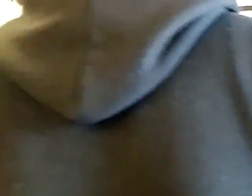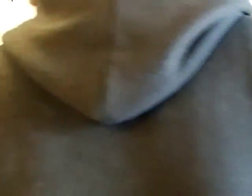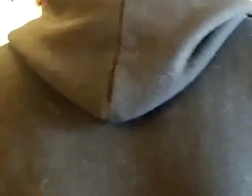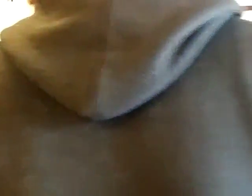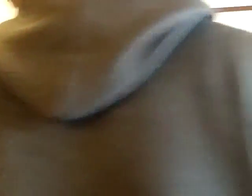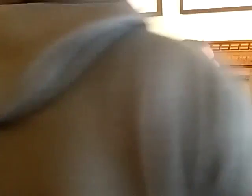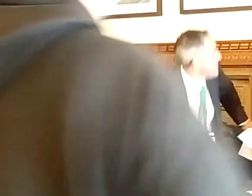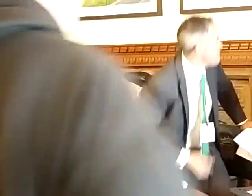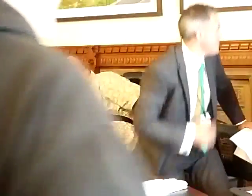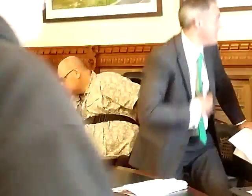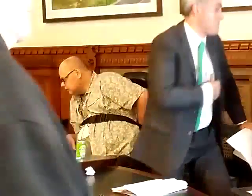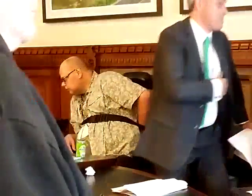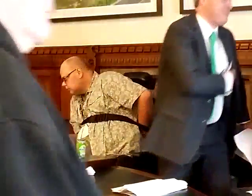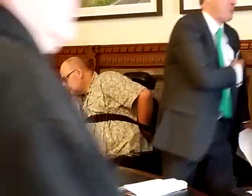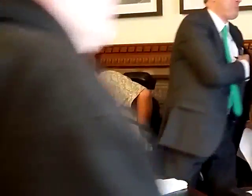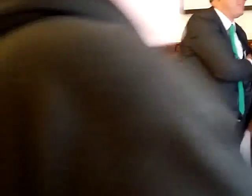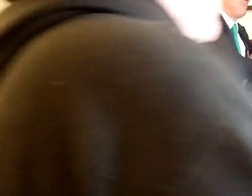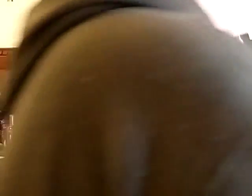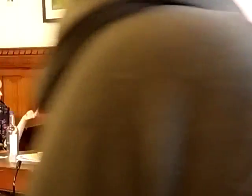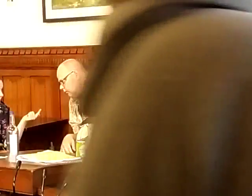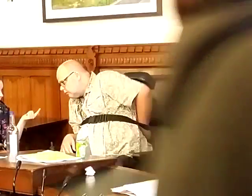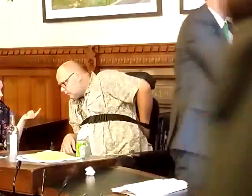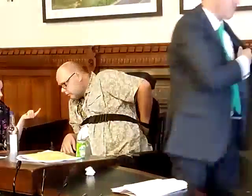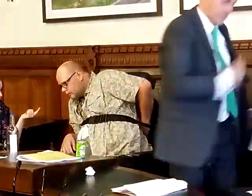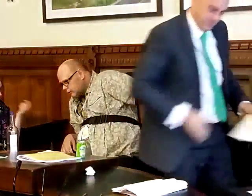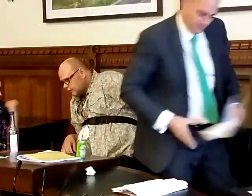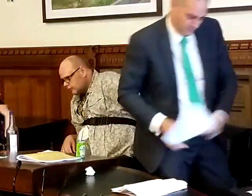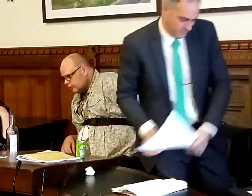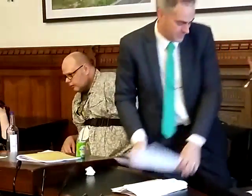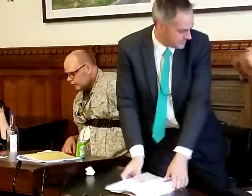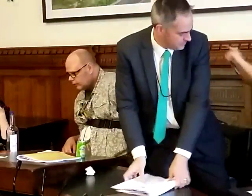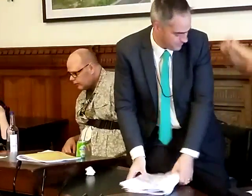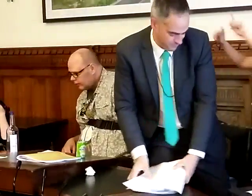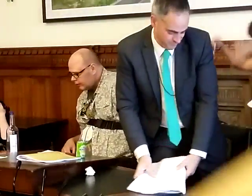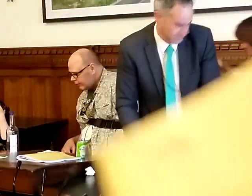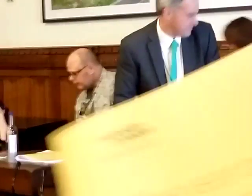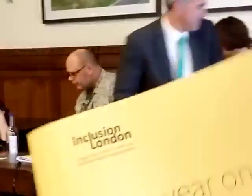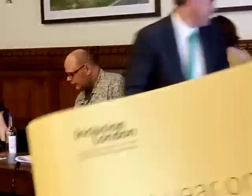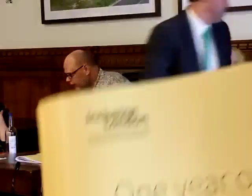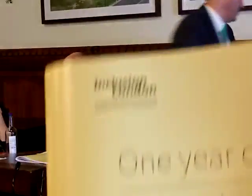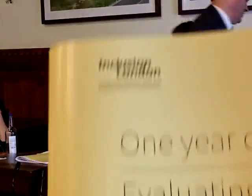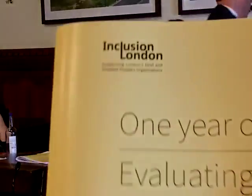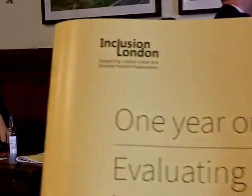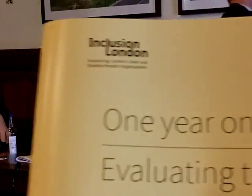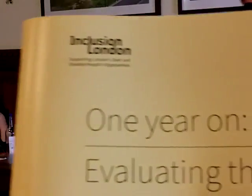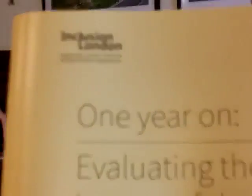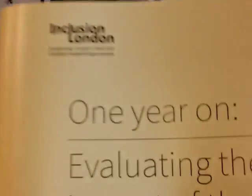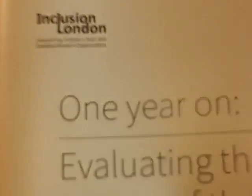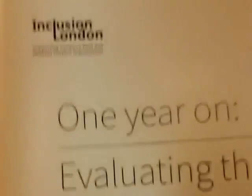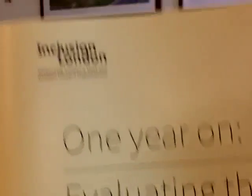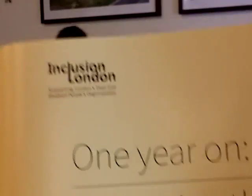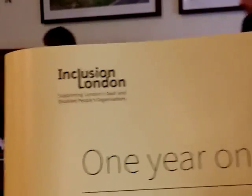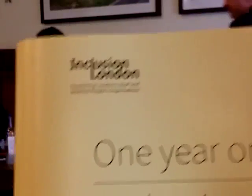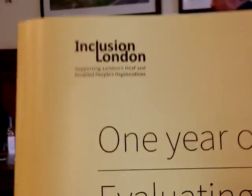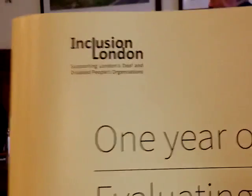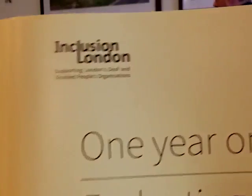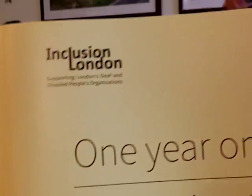posting the one about the Inclusion London. By the way, if you guys are interested in the report, it's actually on the Inclusion